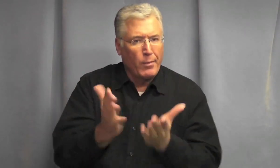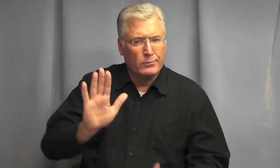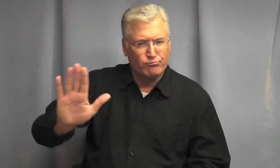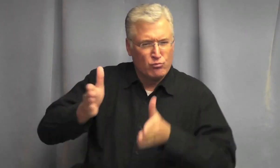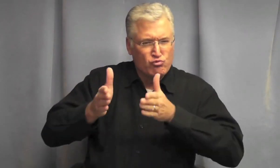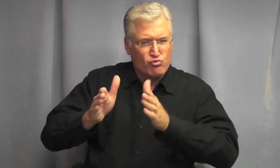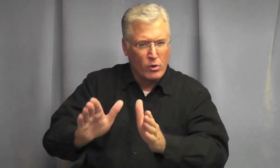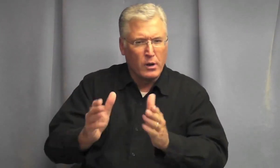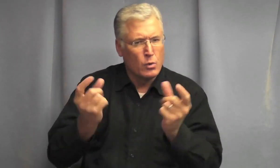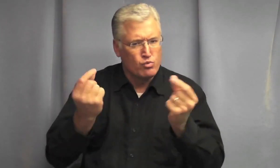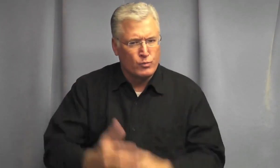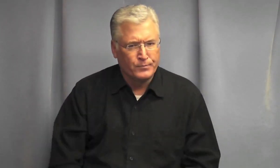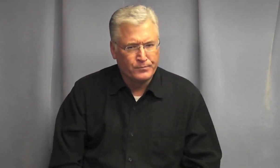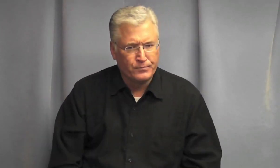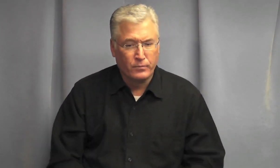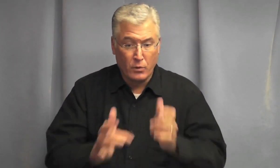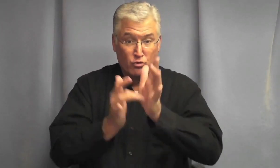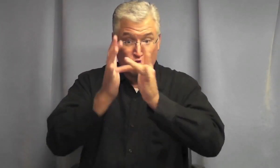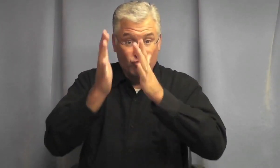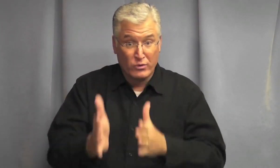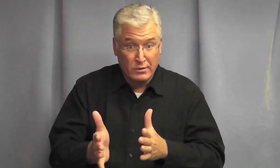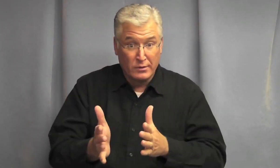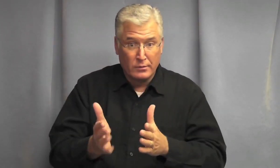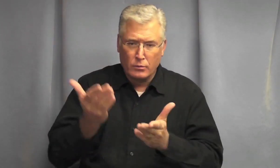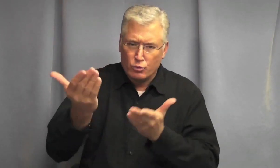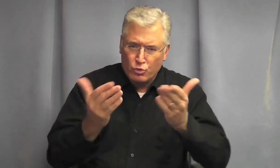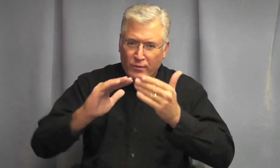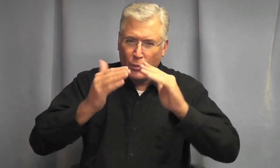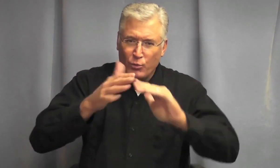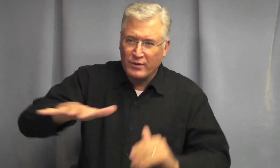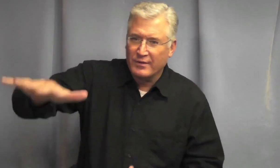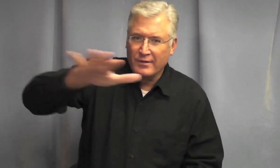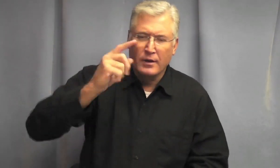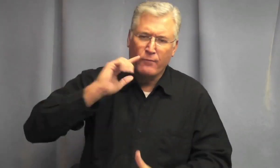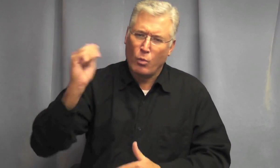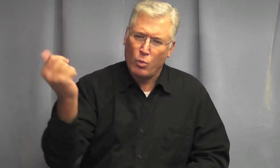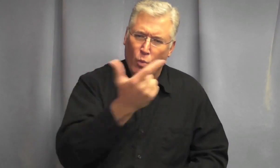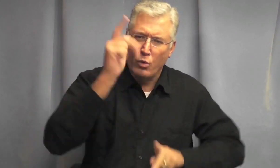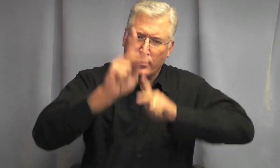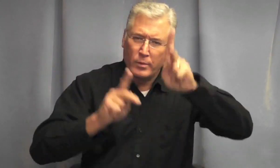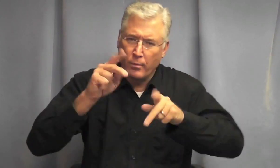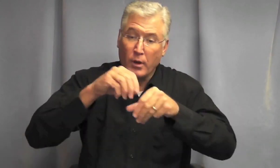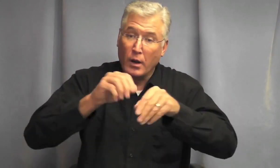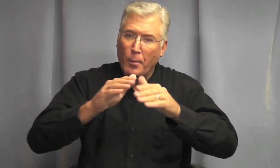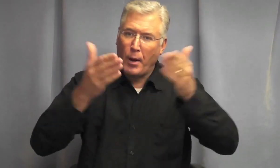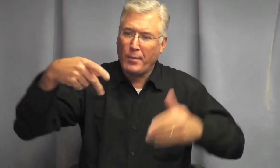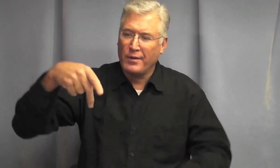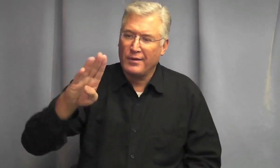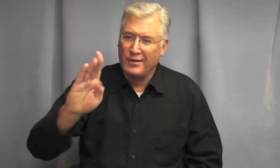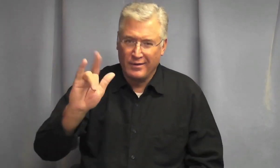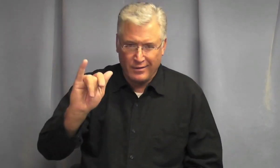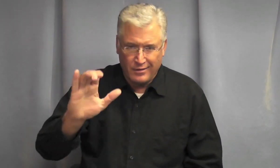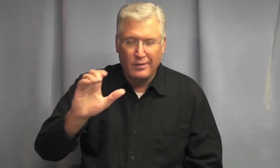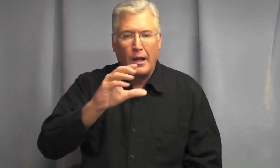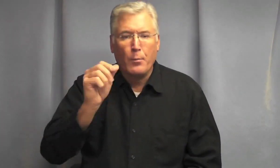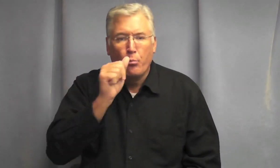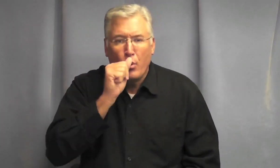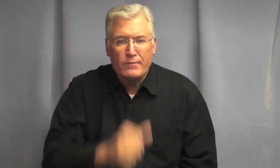The more biblical way is what? Well, Christians need to serve the community, all people.